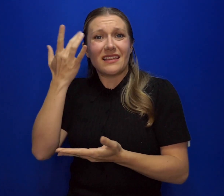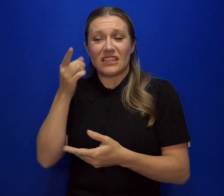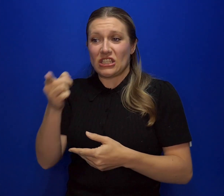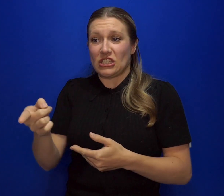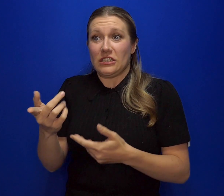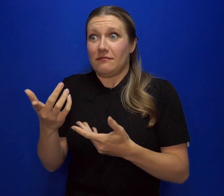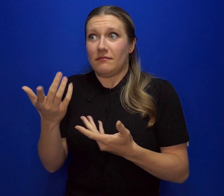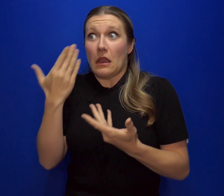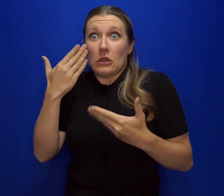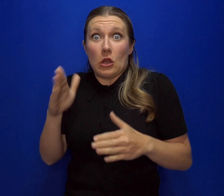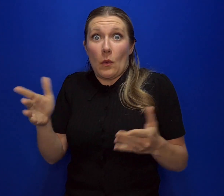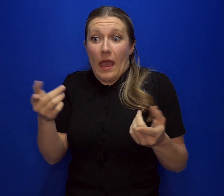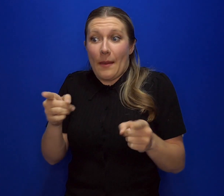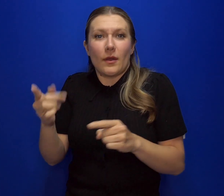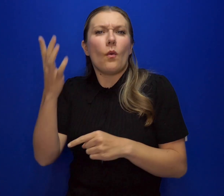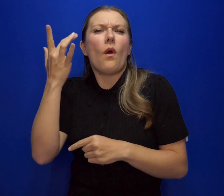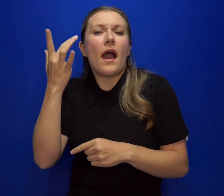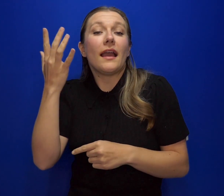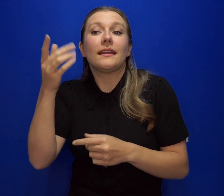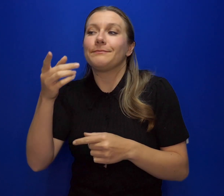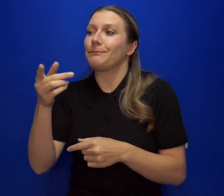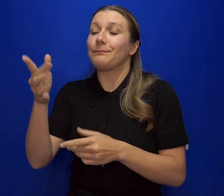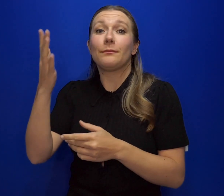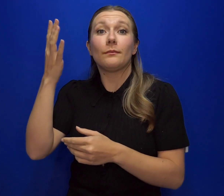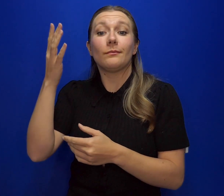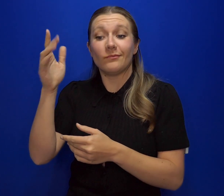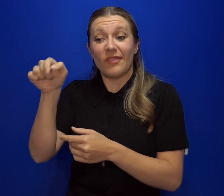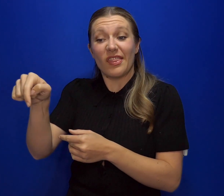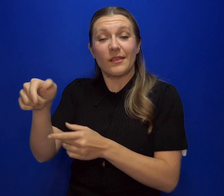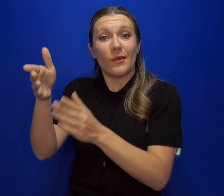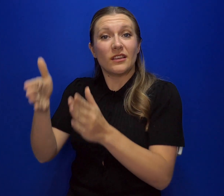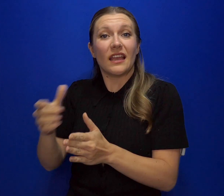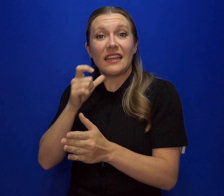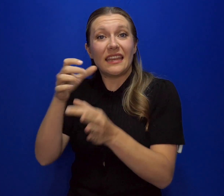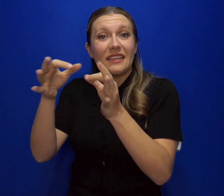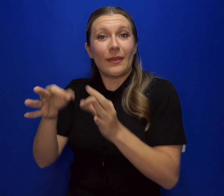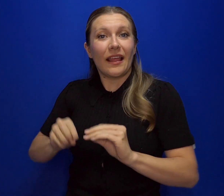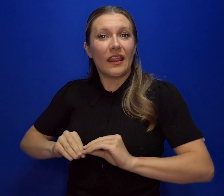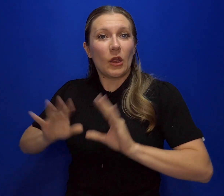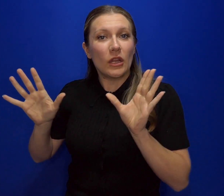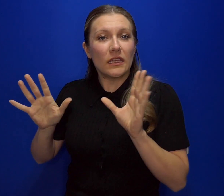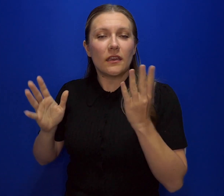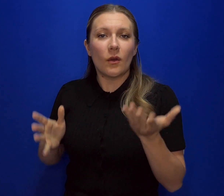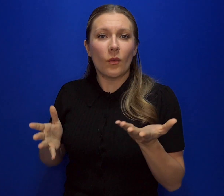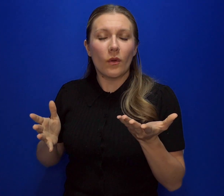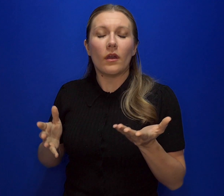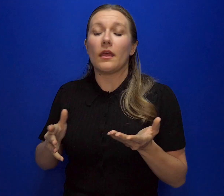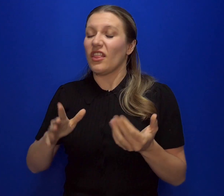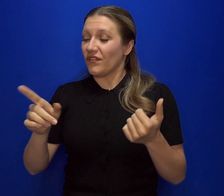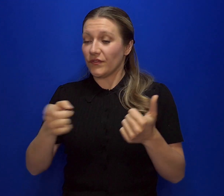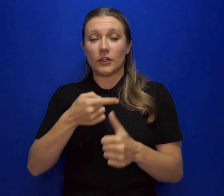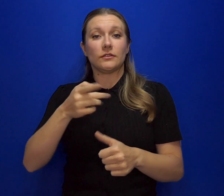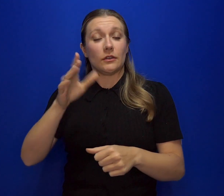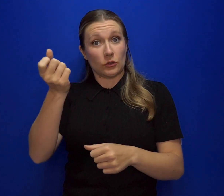in a panic. Why? Because somebody didn't just say what you just said. The first day my daughter went